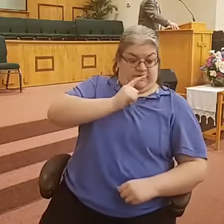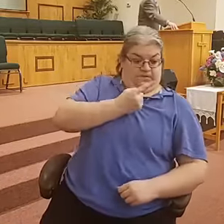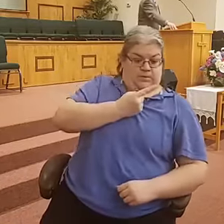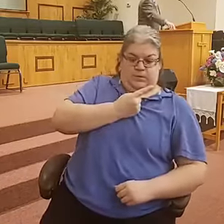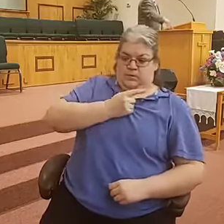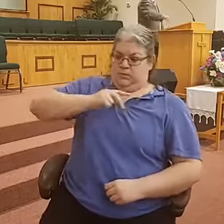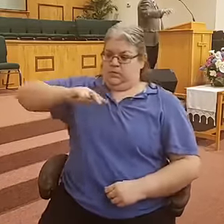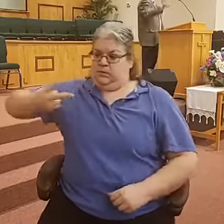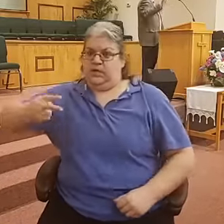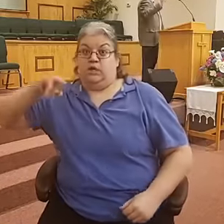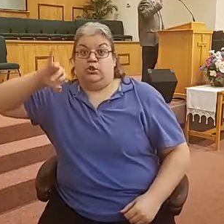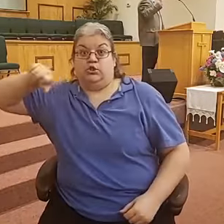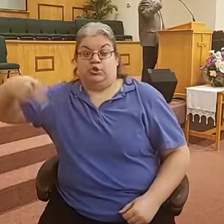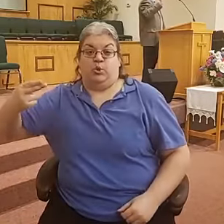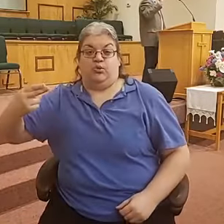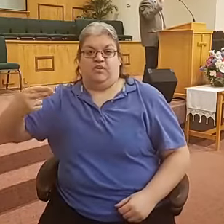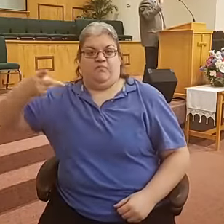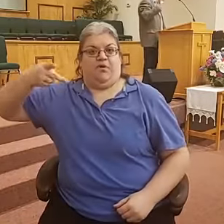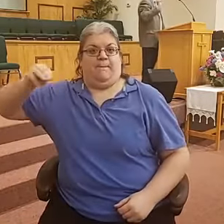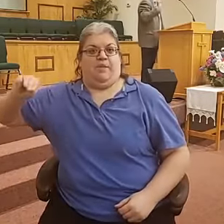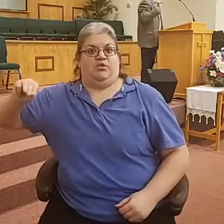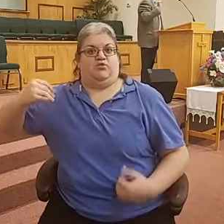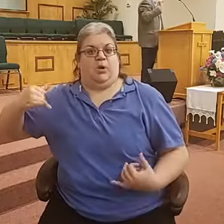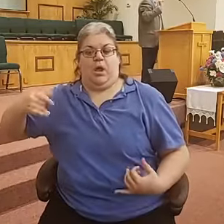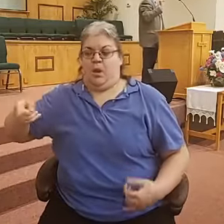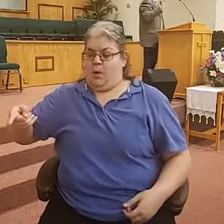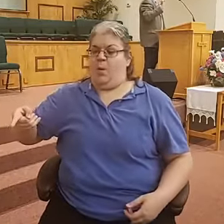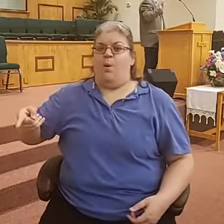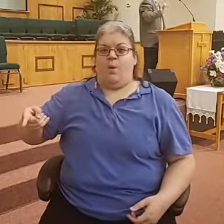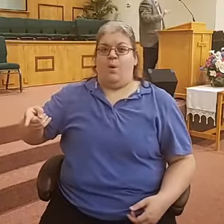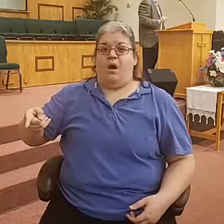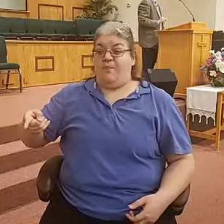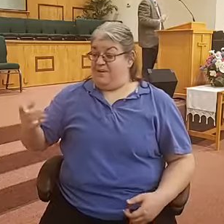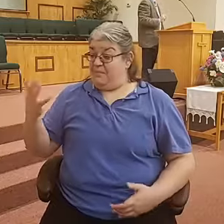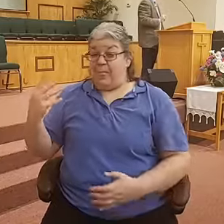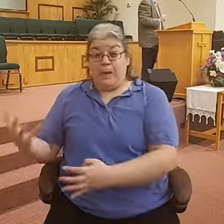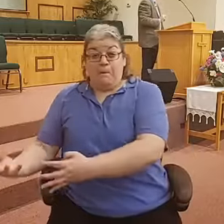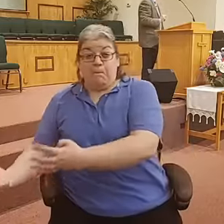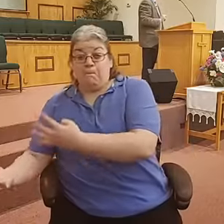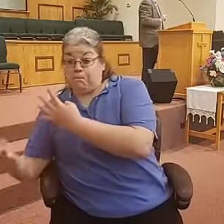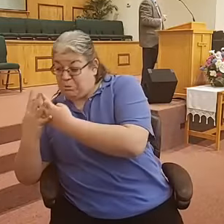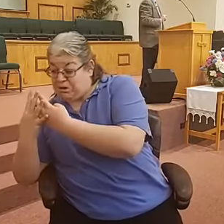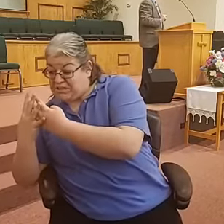prison to that almost complete power